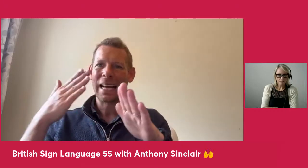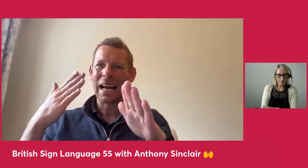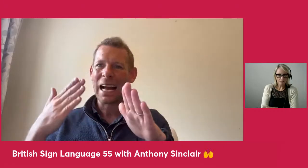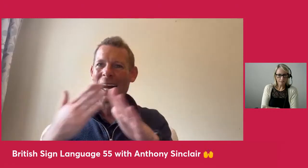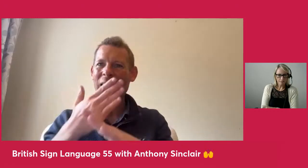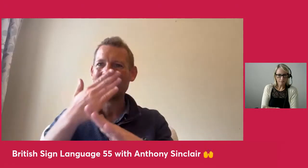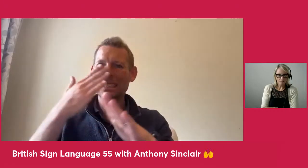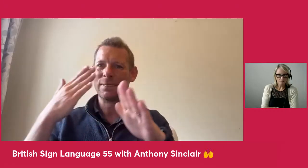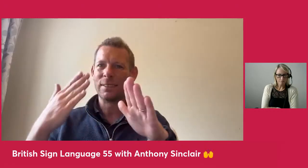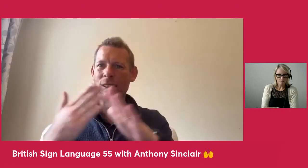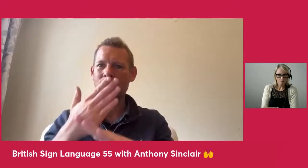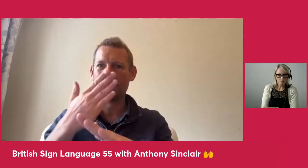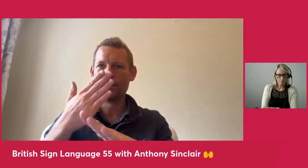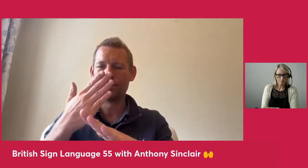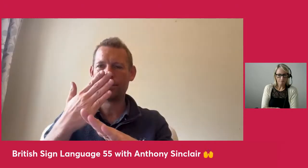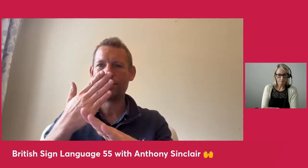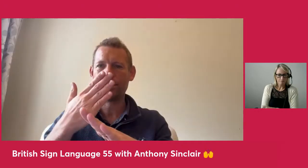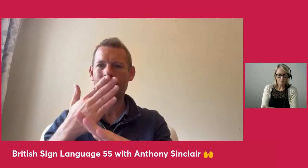activities,